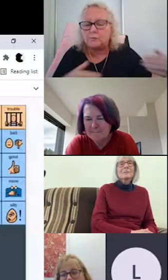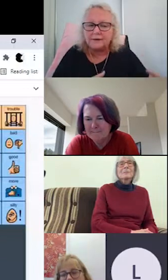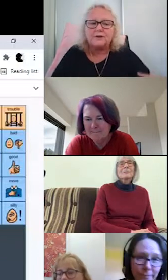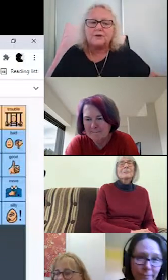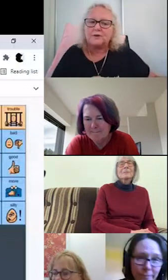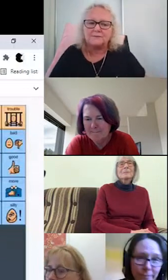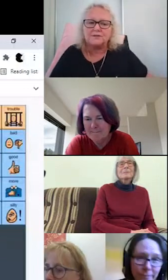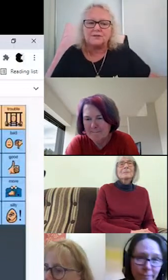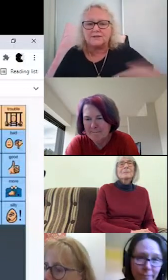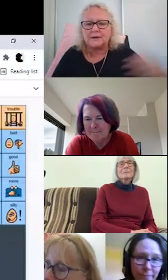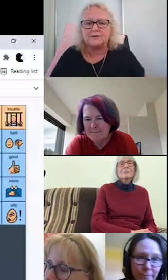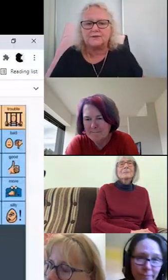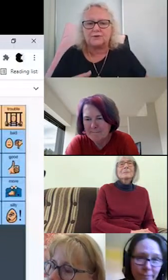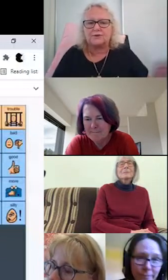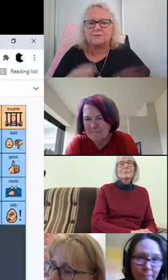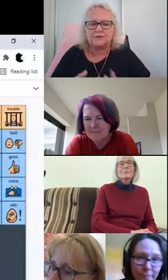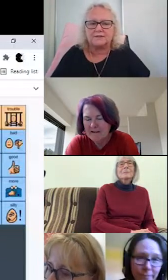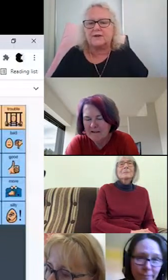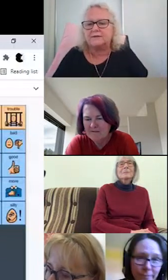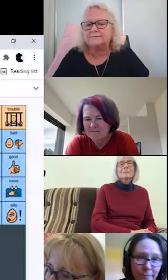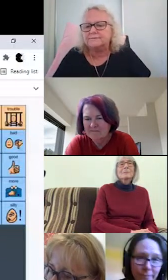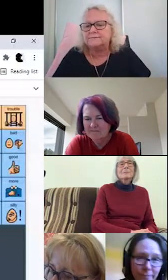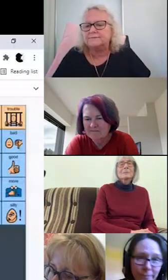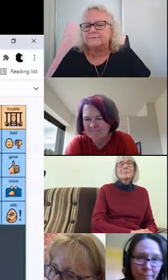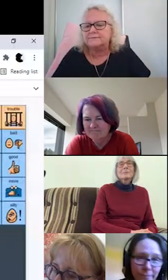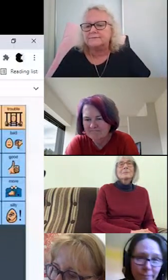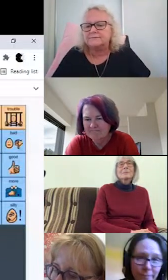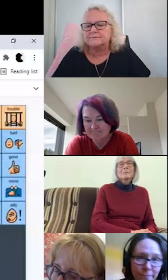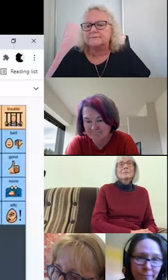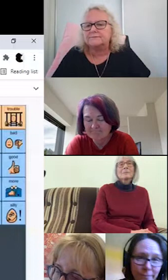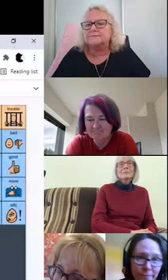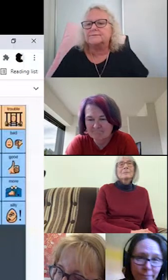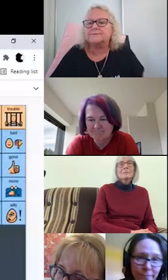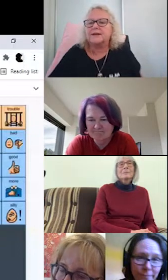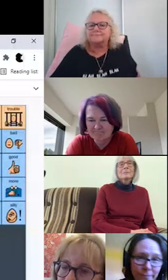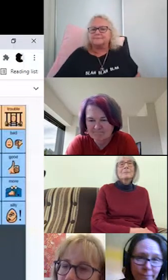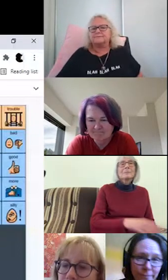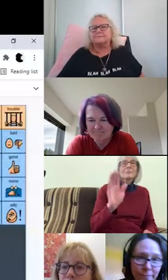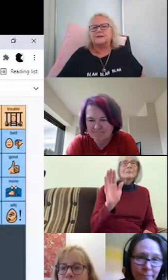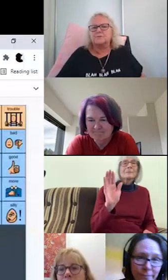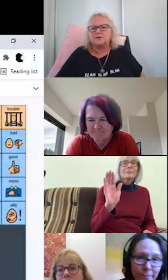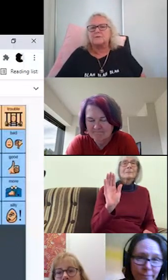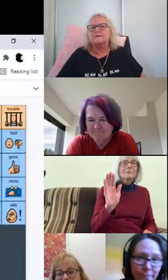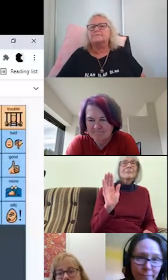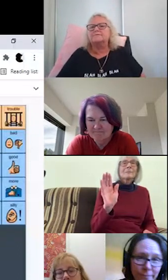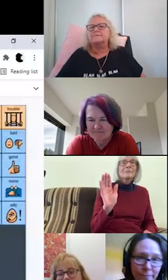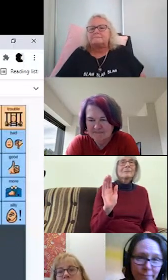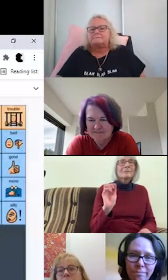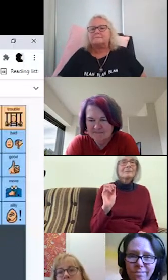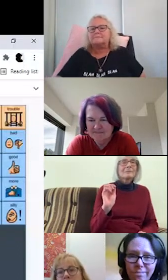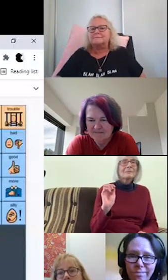have a helper who comes and turns the pages for you while you sign. Okay. Yeah, nice. That works for